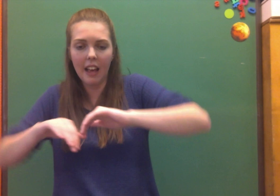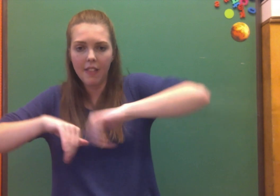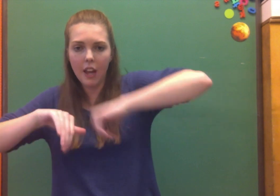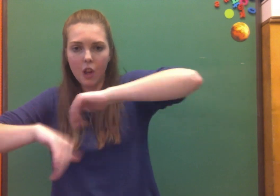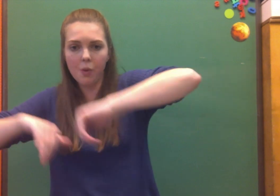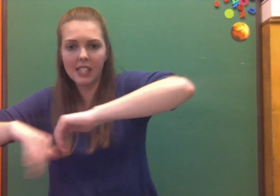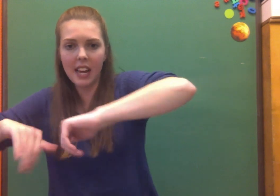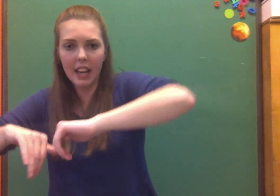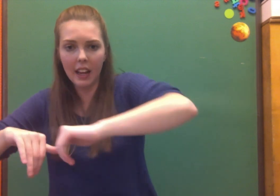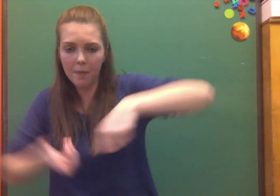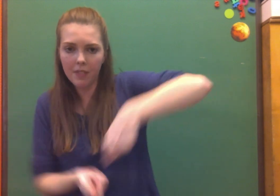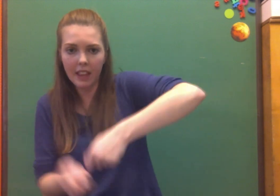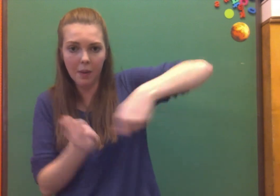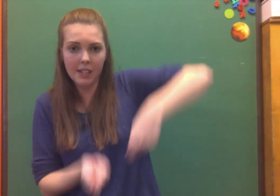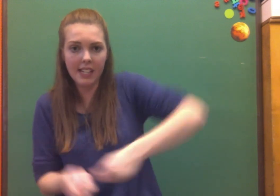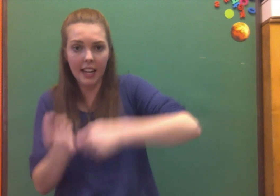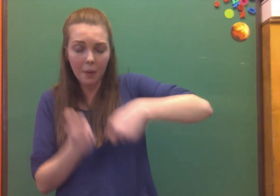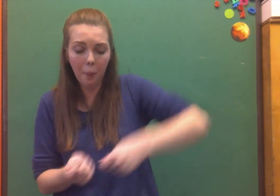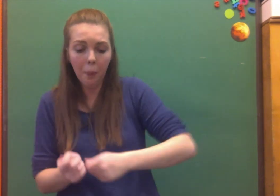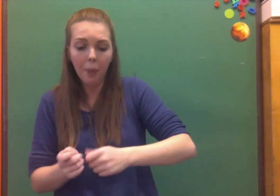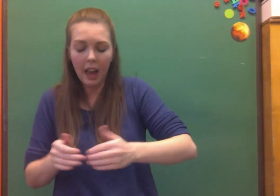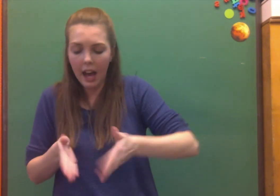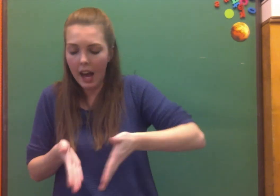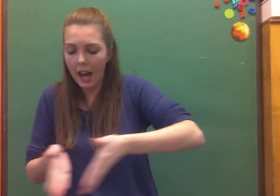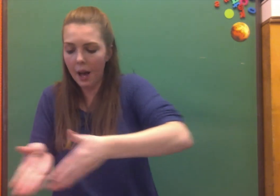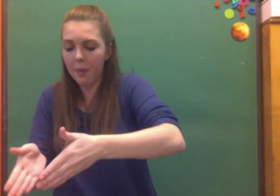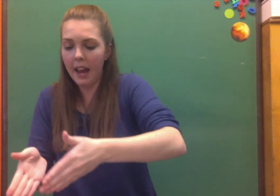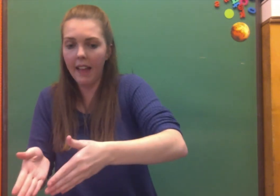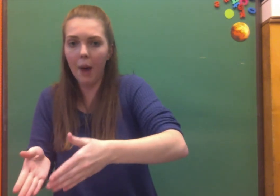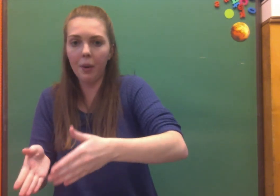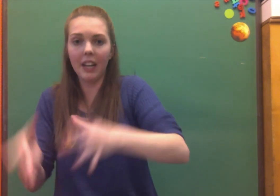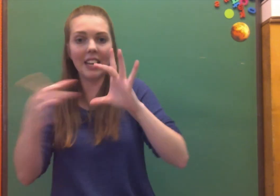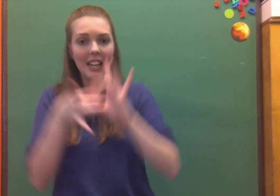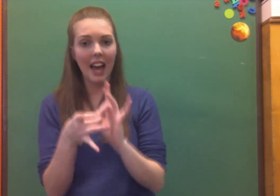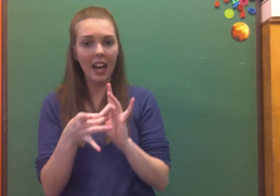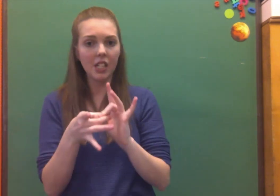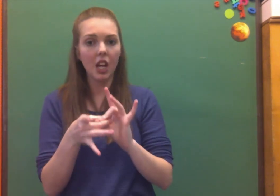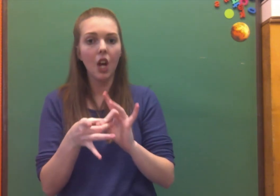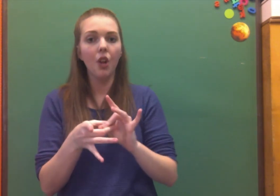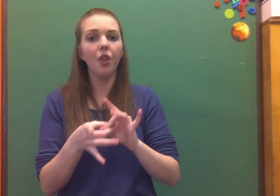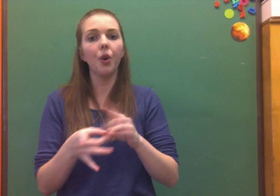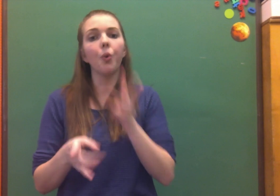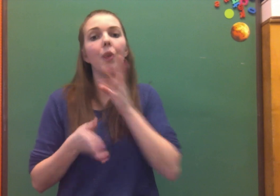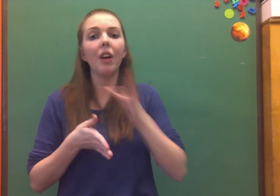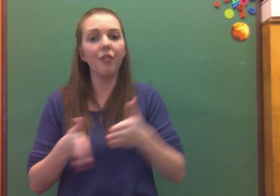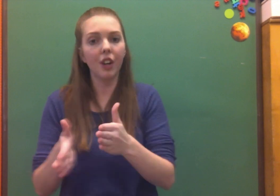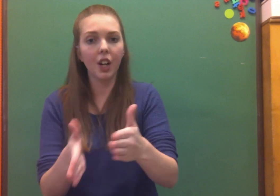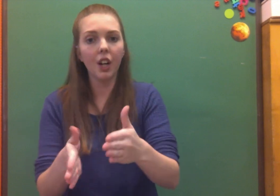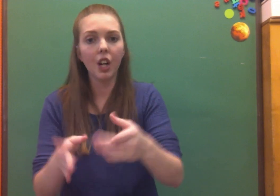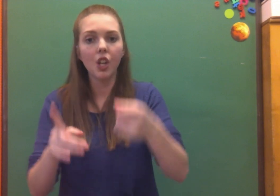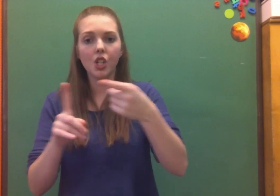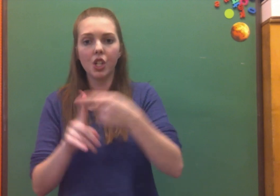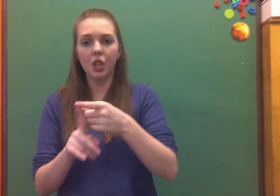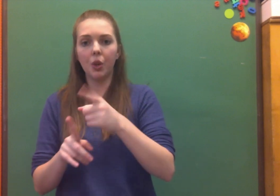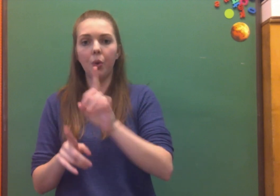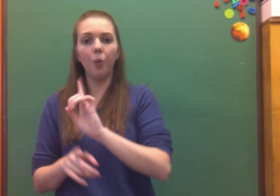that they would dig, and that would connect the river to